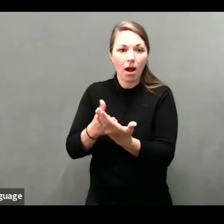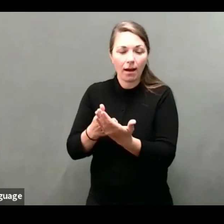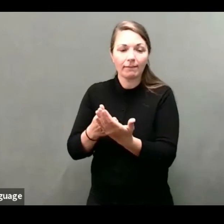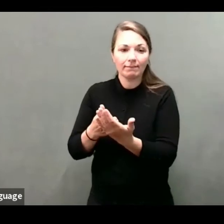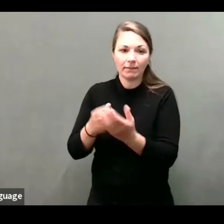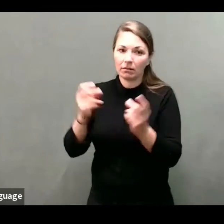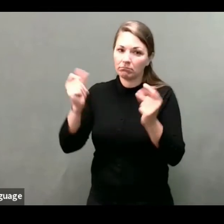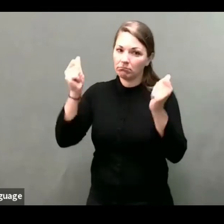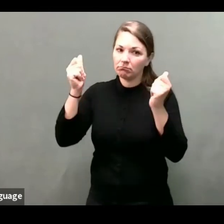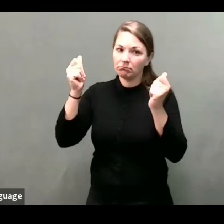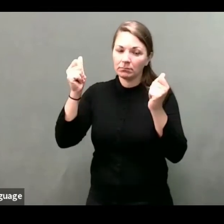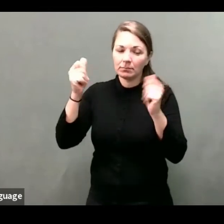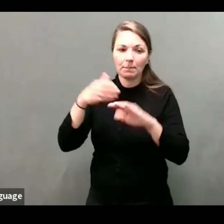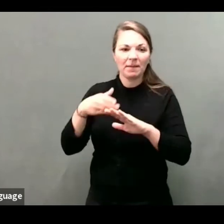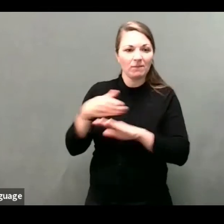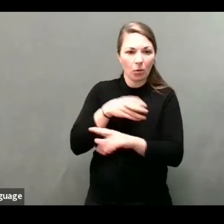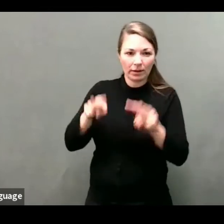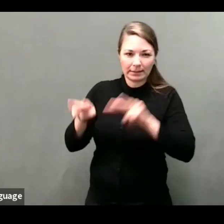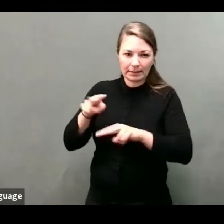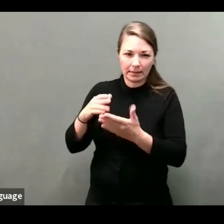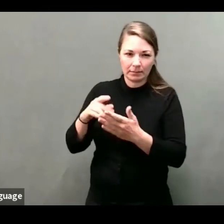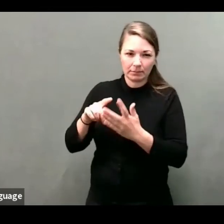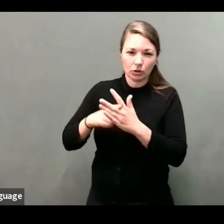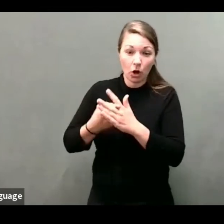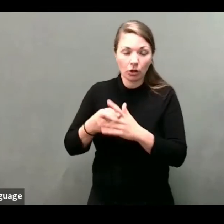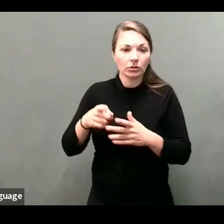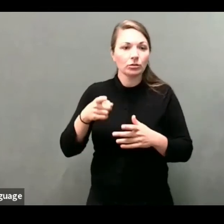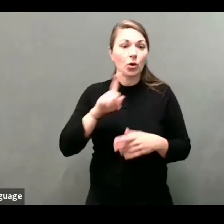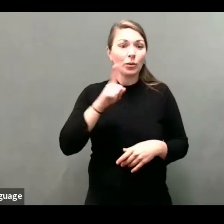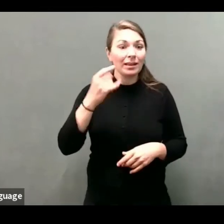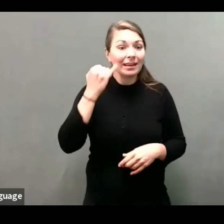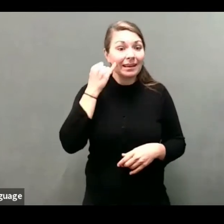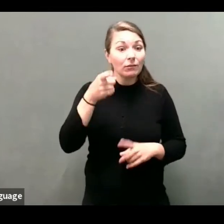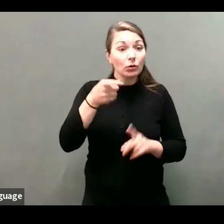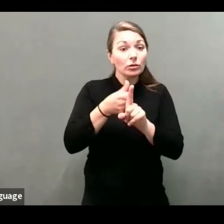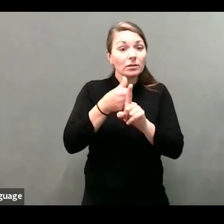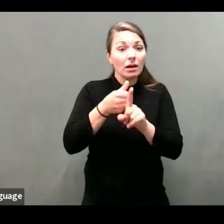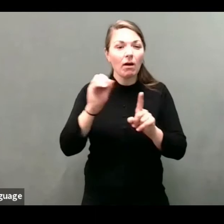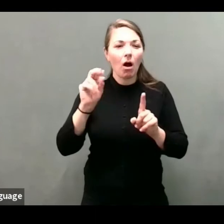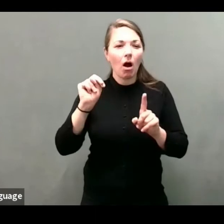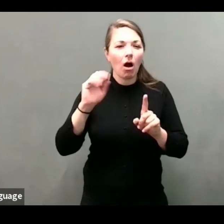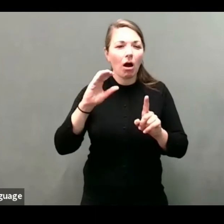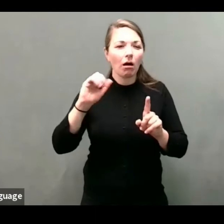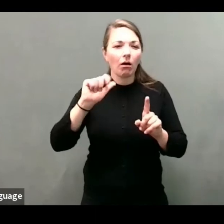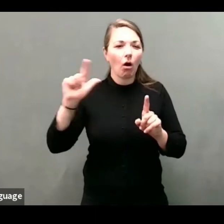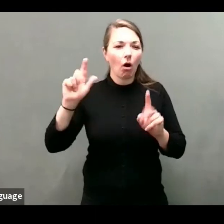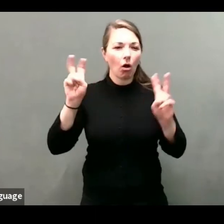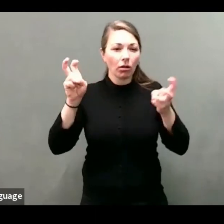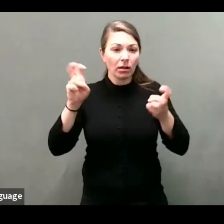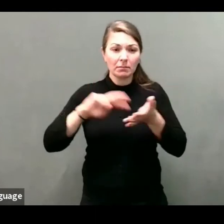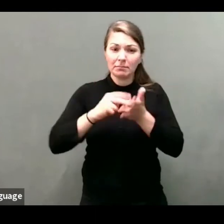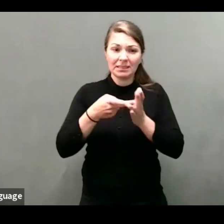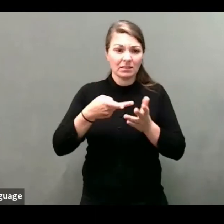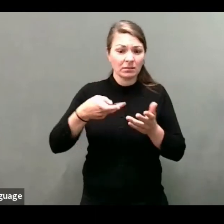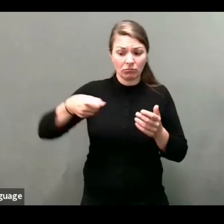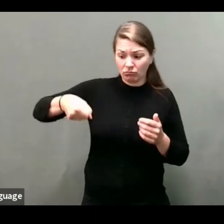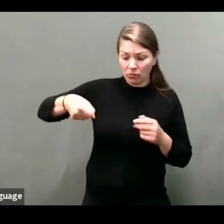it's a great idea if you are on call that you are ready to go, that you have snacks and water and comfortable